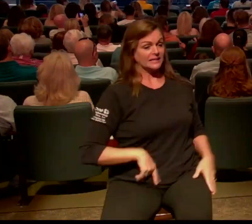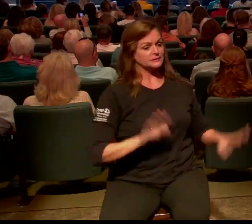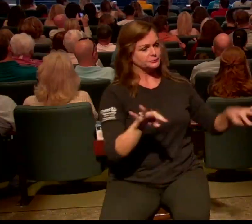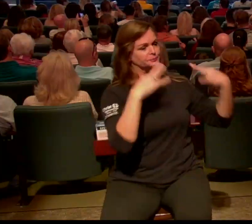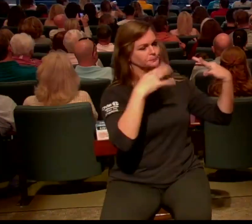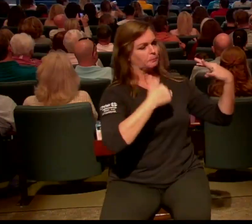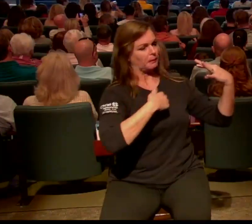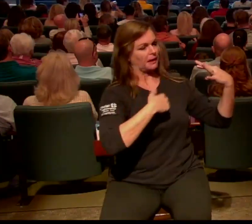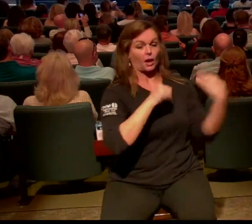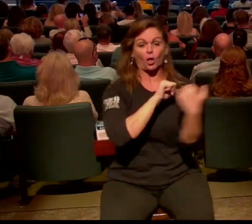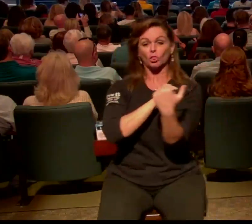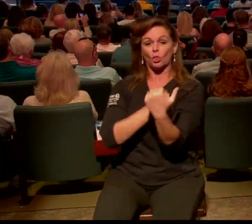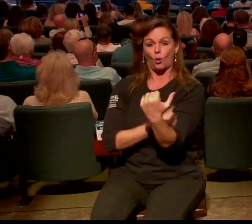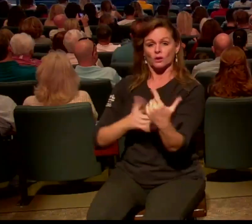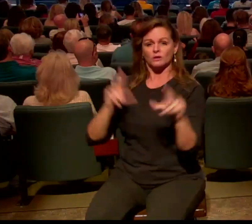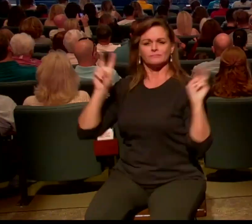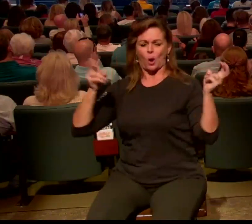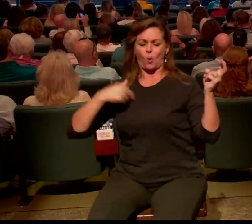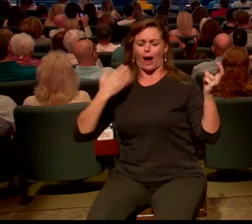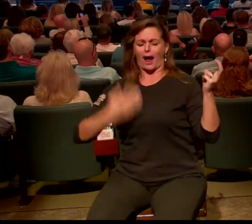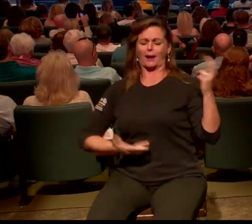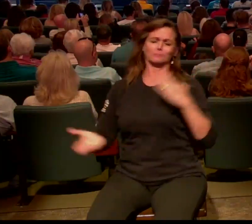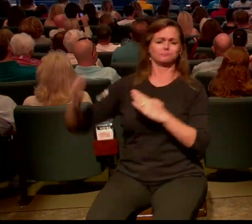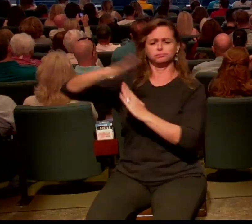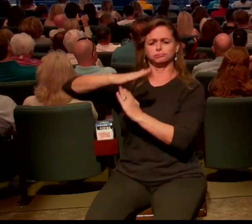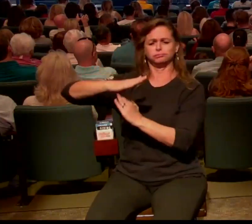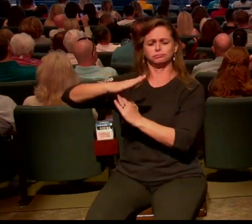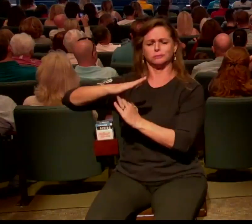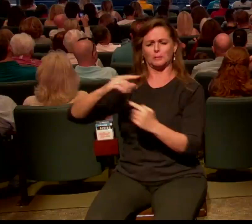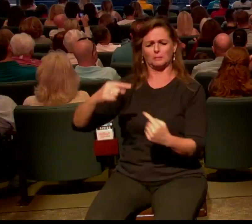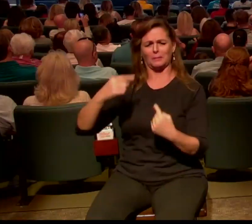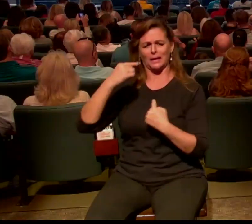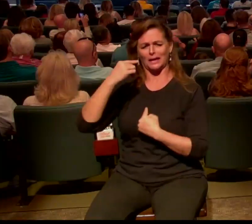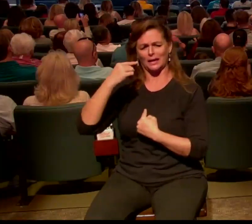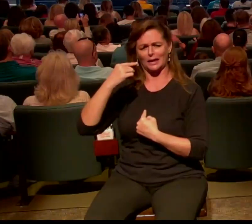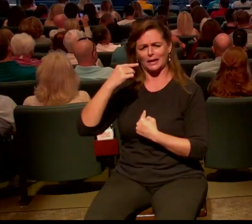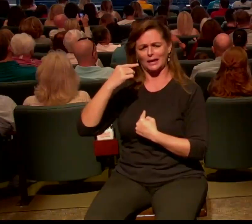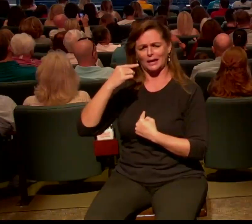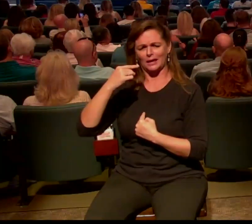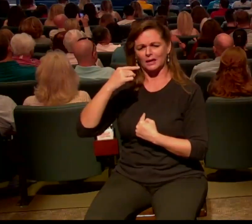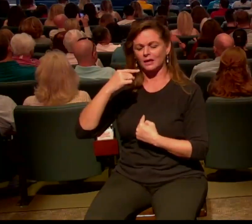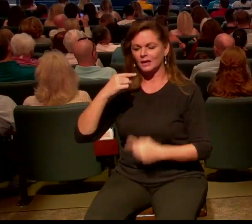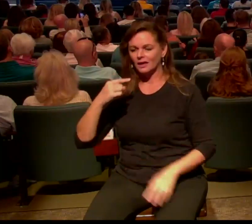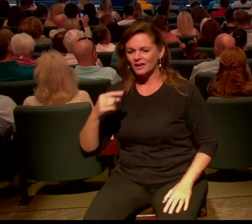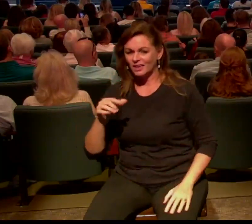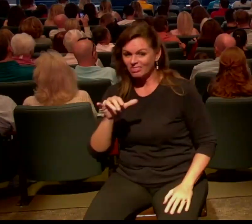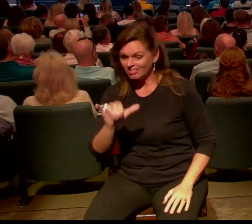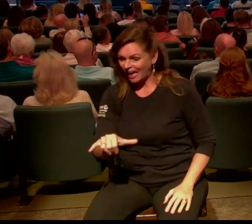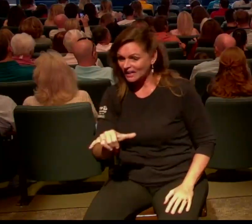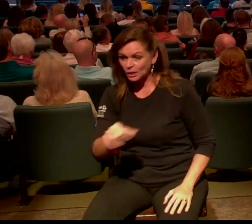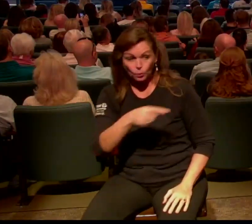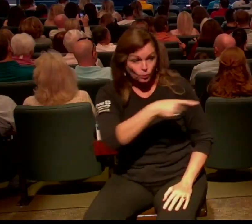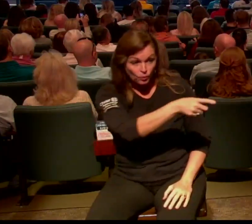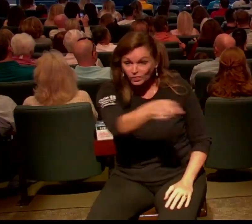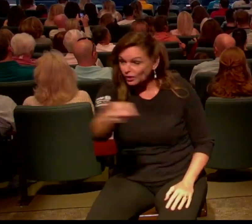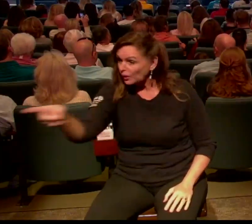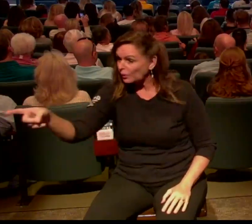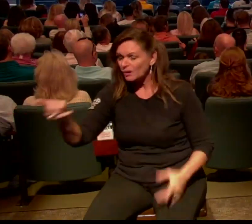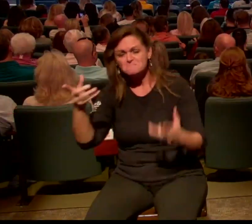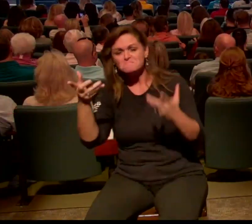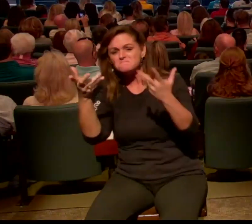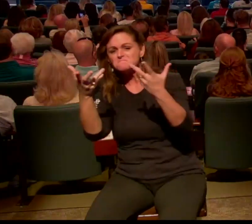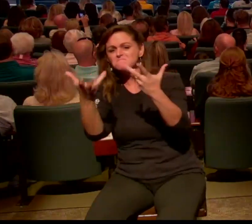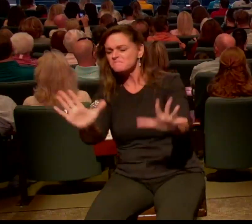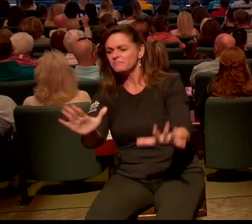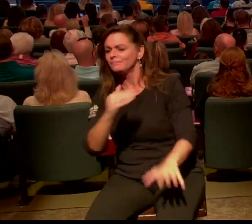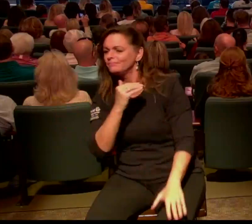like to give themselves fancy titles." Notice this next phrase: "It's not going to be that way